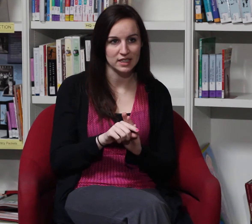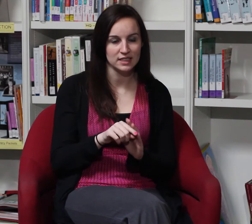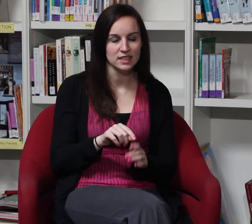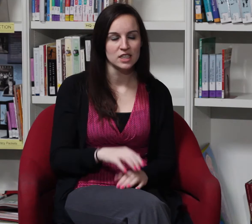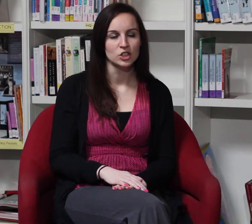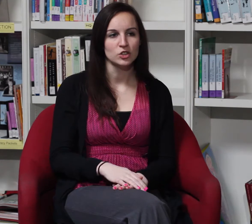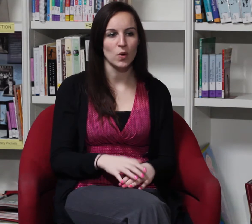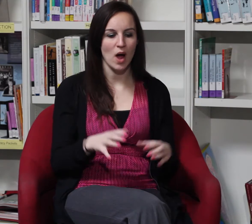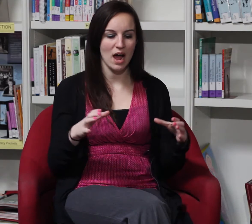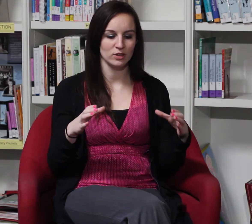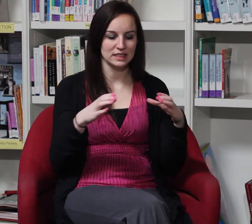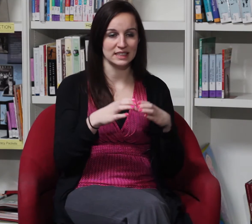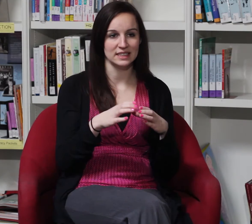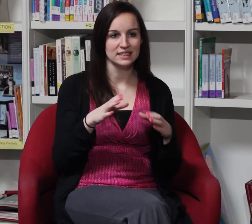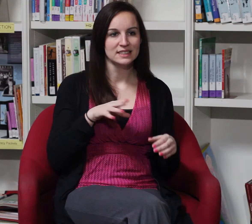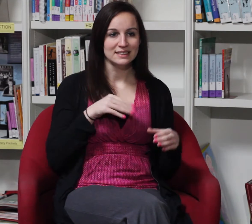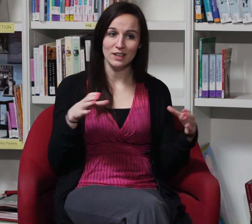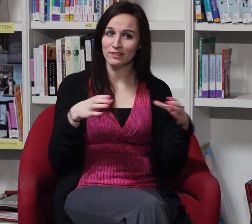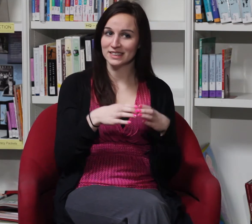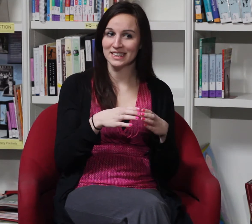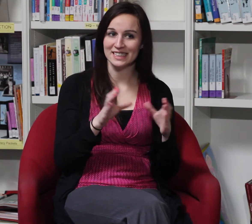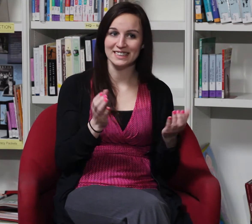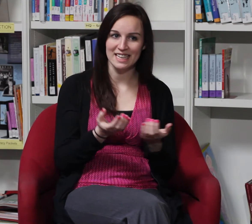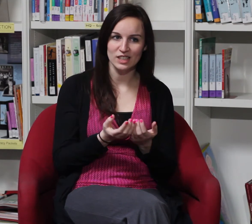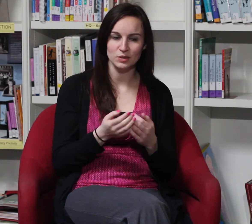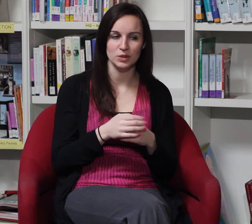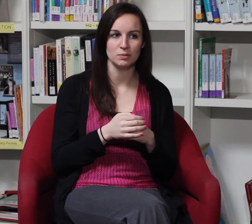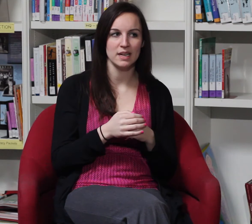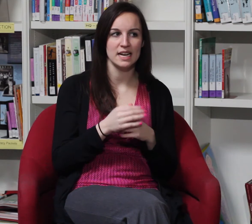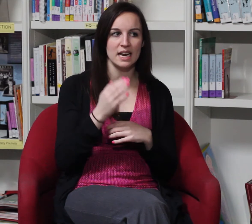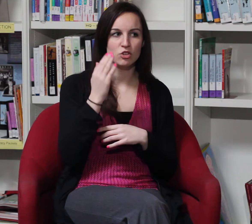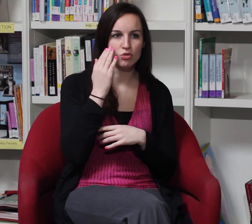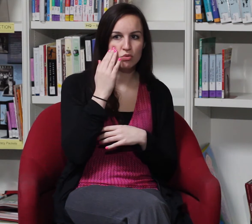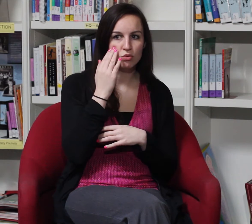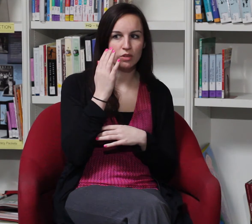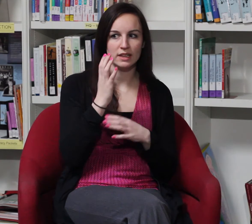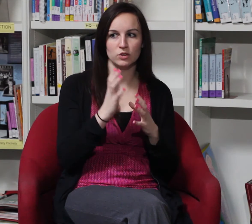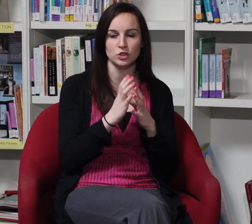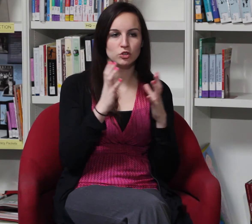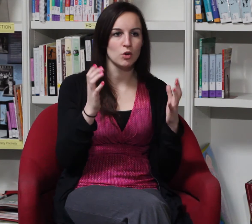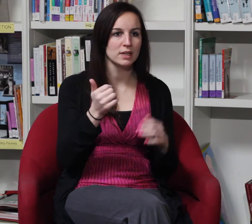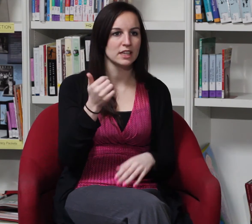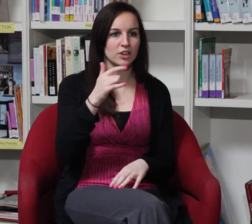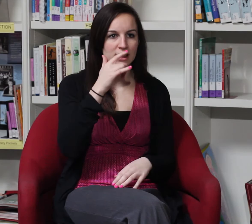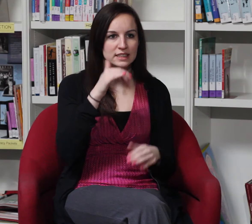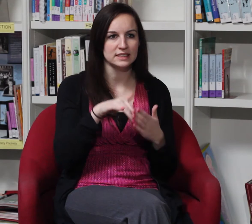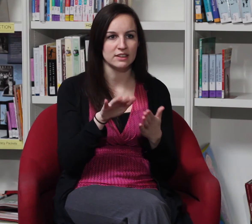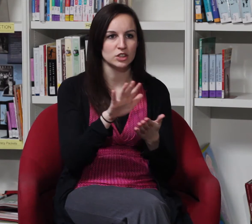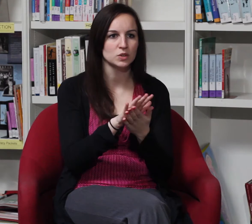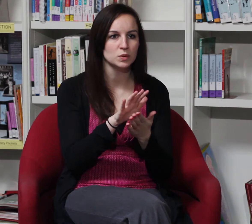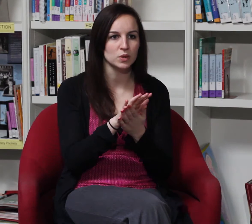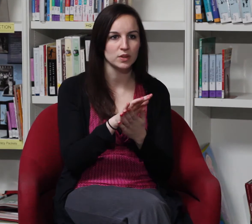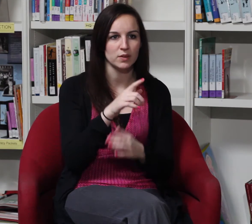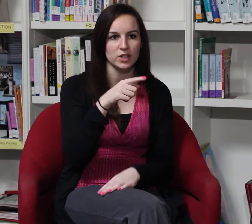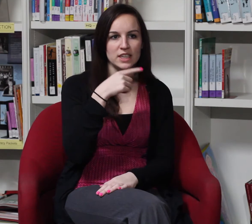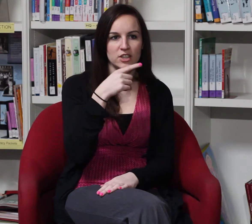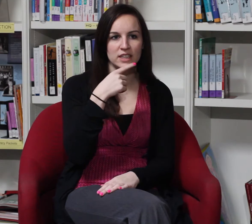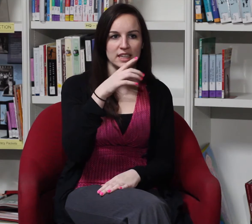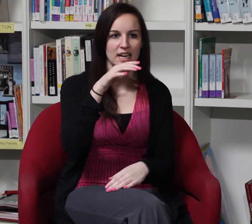grade. So I was in a self-contained classroom, and I knew that there were so many other kids in the school that were hearing, and